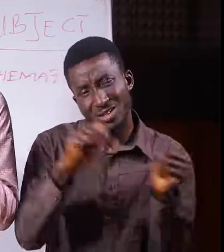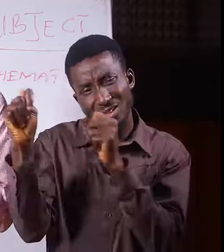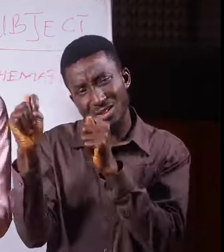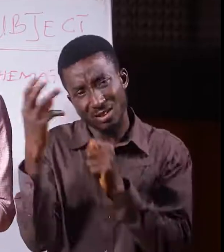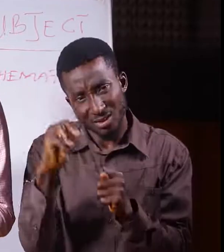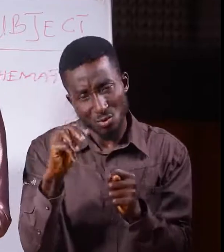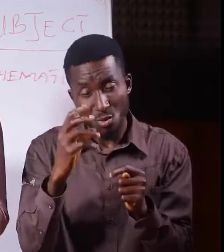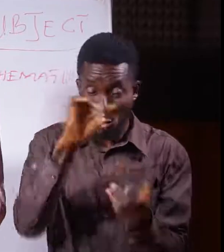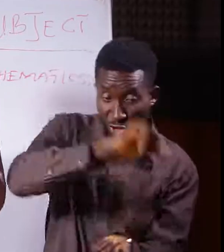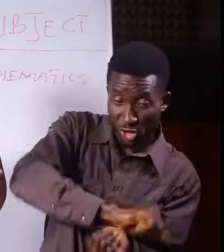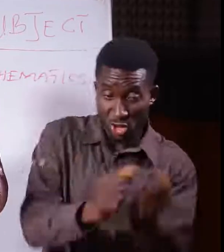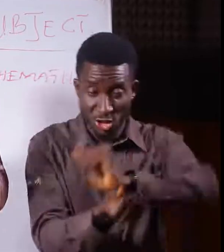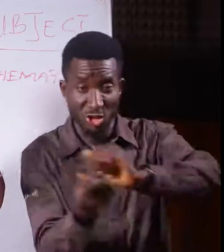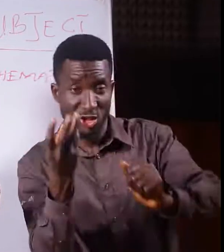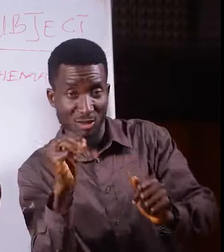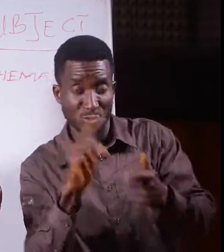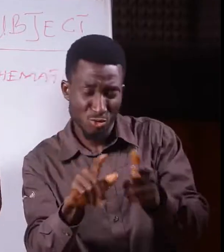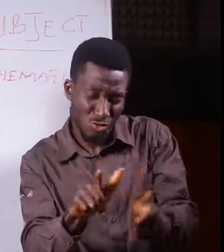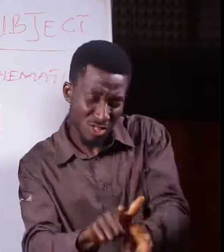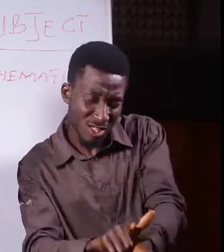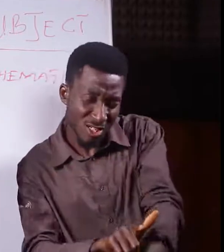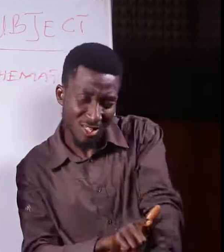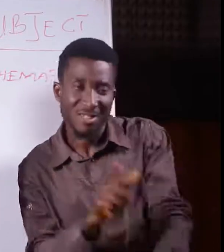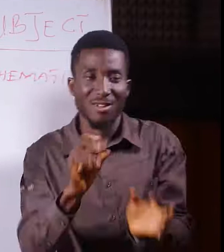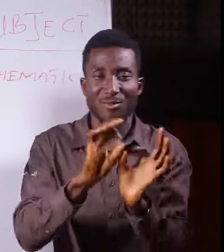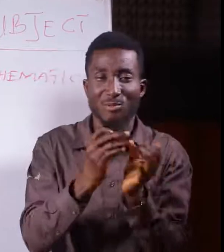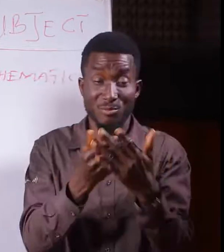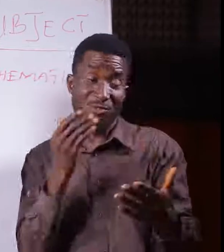rather convert them, to linear forms before solving.